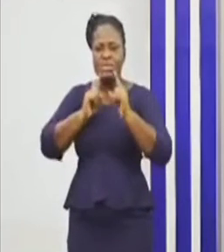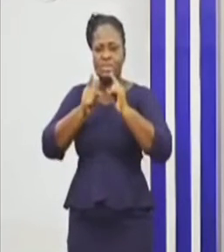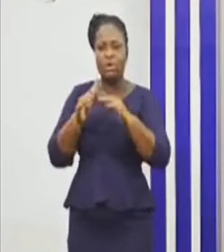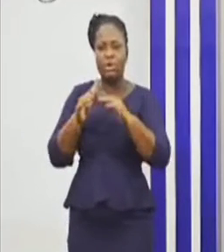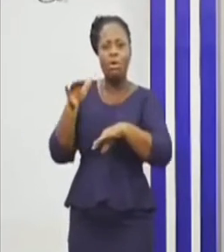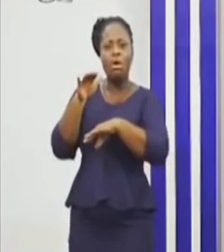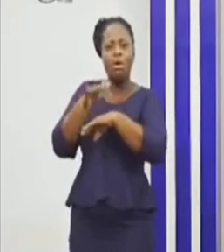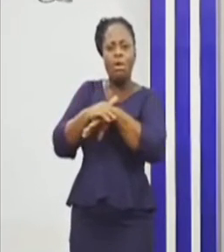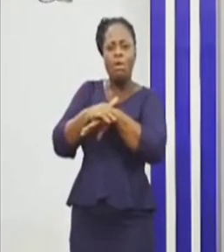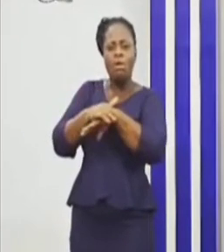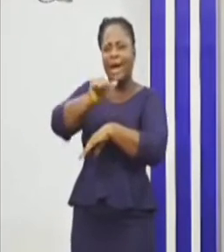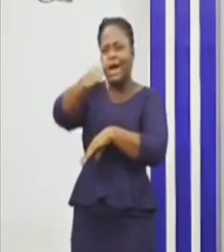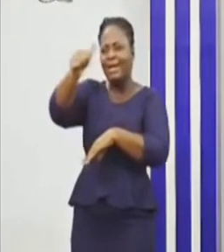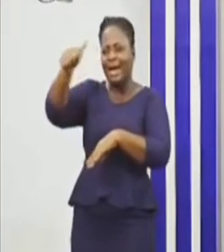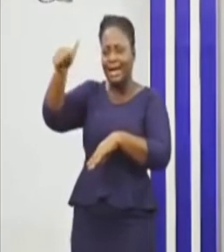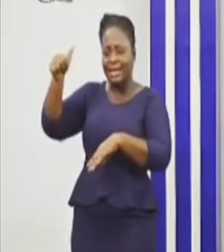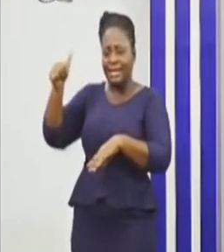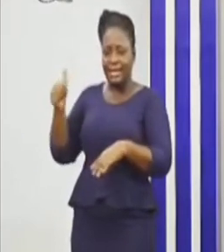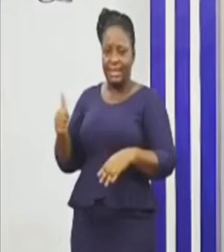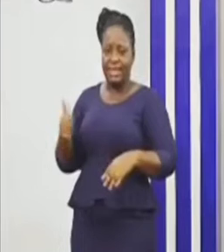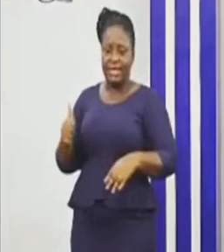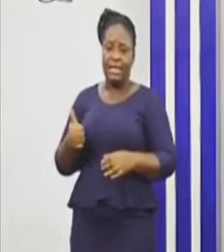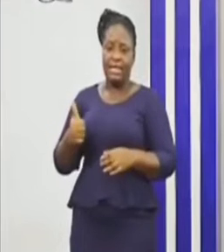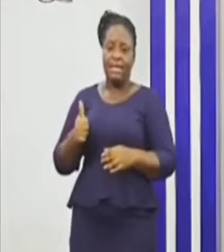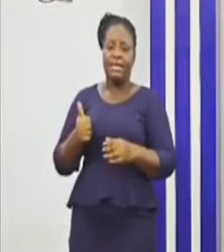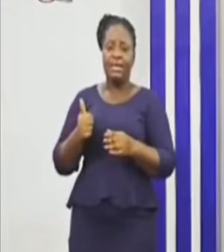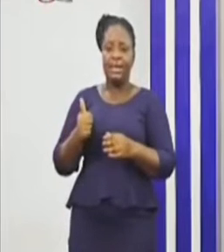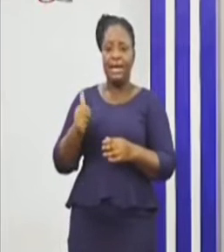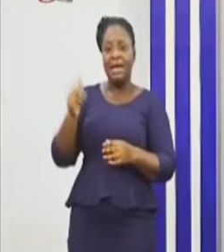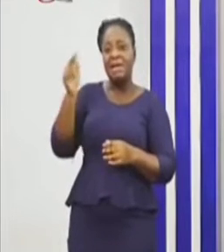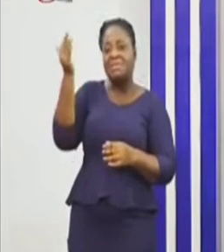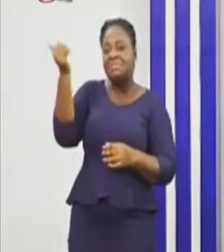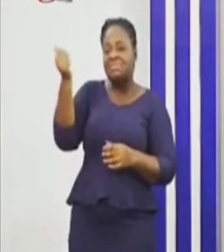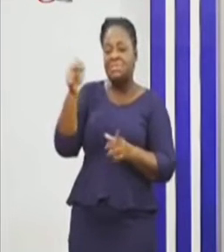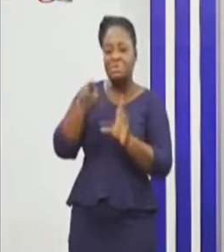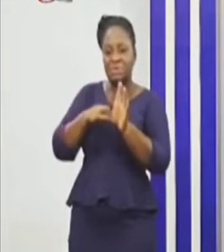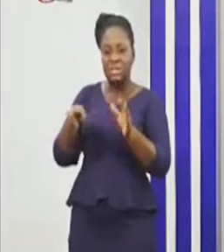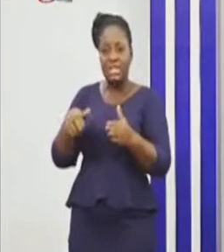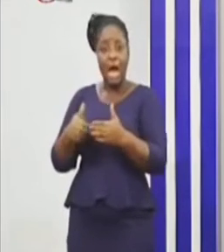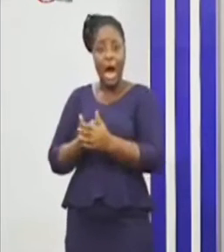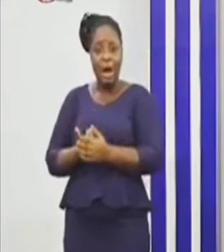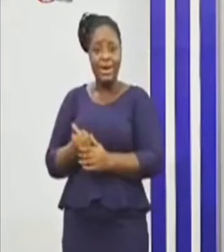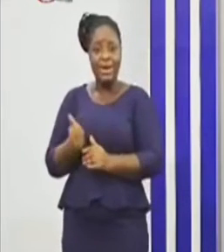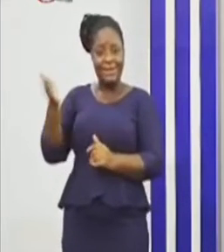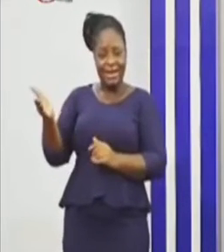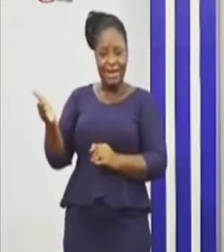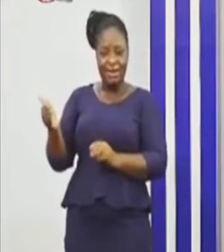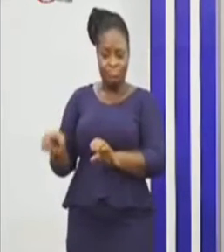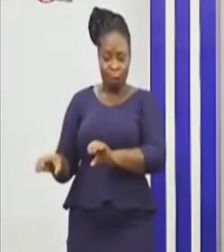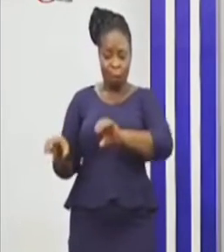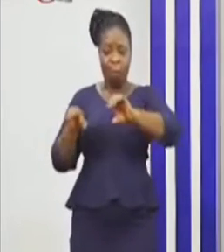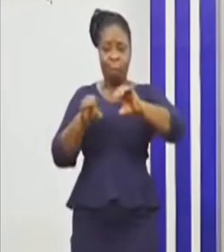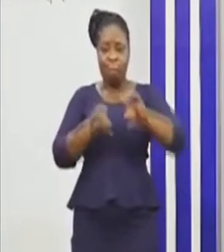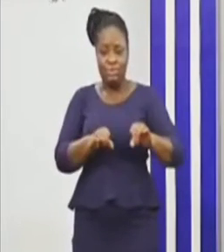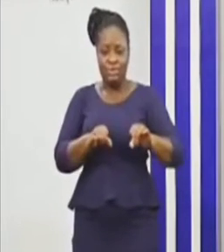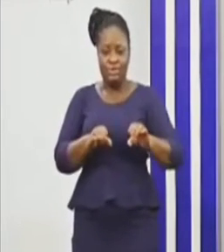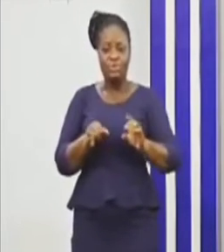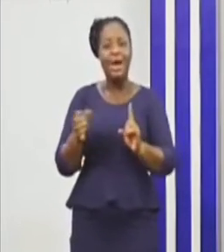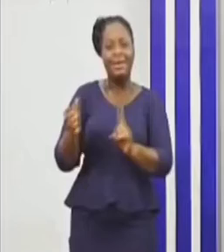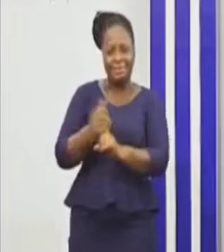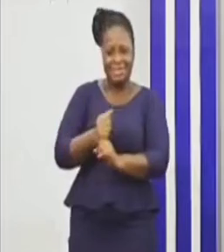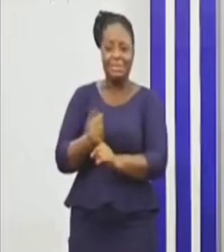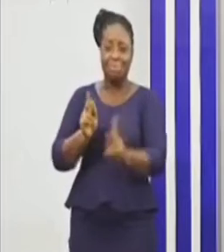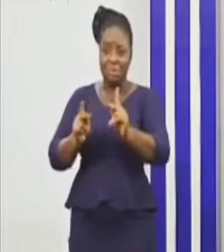behalf of other heads of prosecutions in the 15 other regions about how they are now moving towards prosecutions of